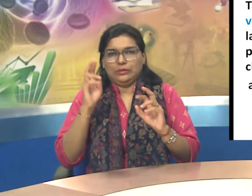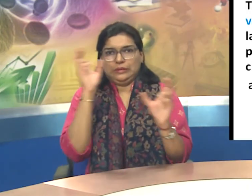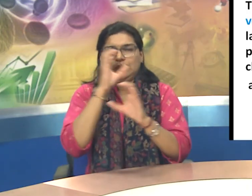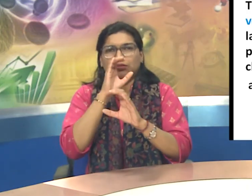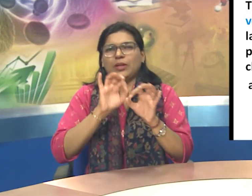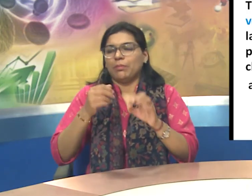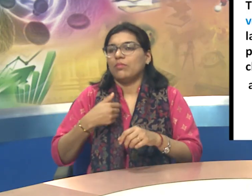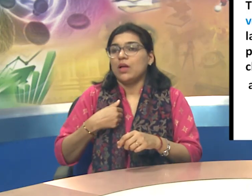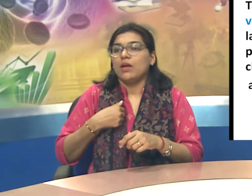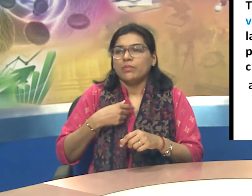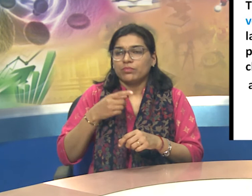inappropriate language.